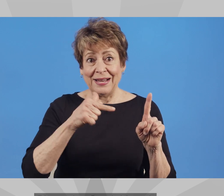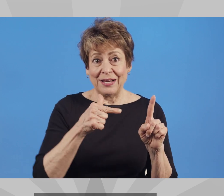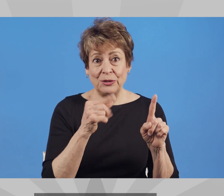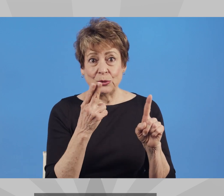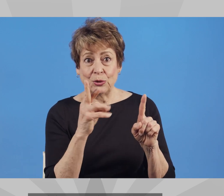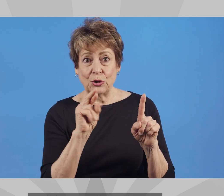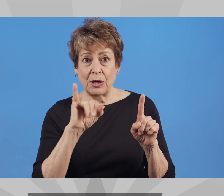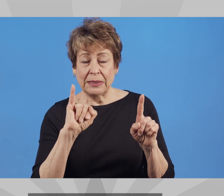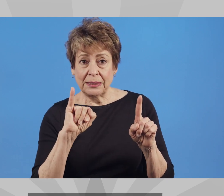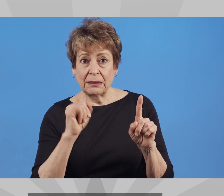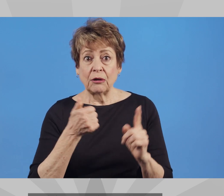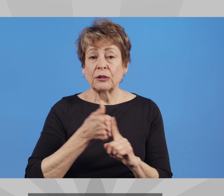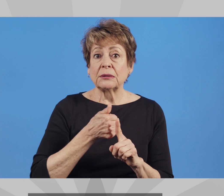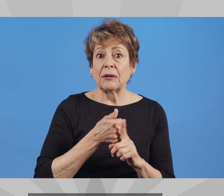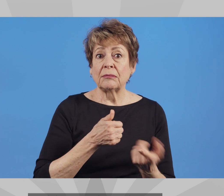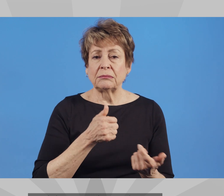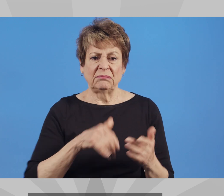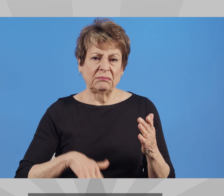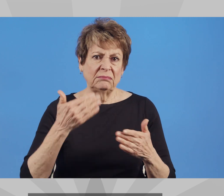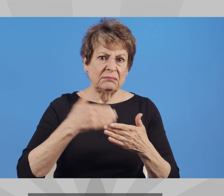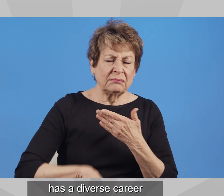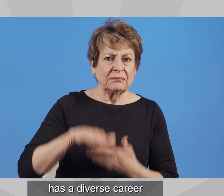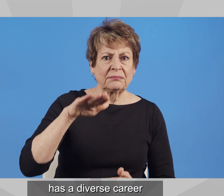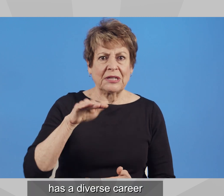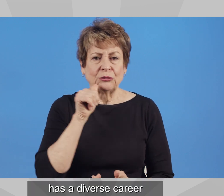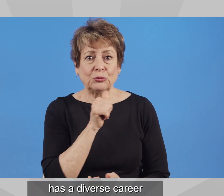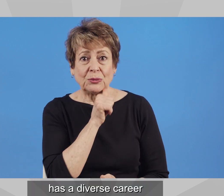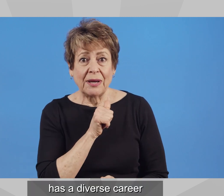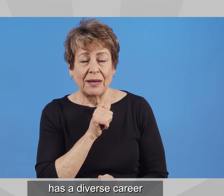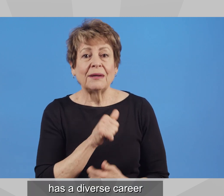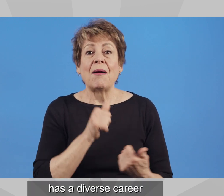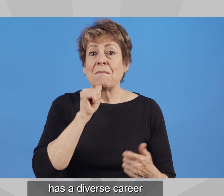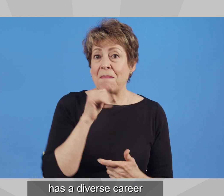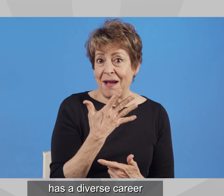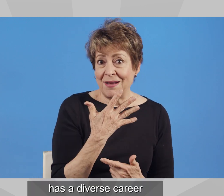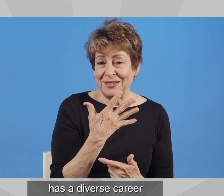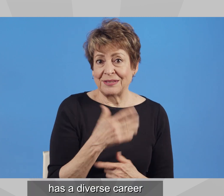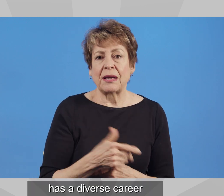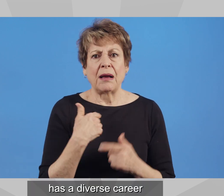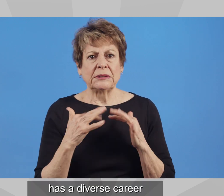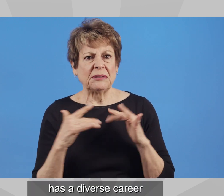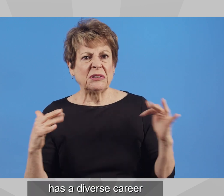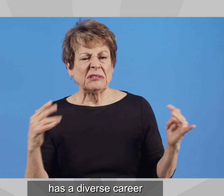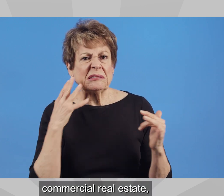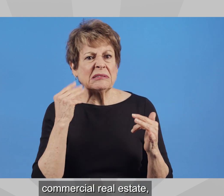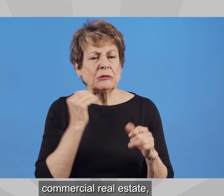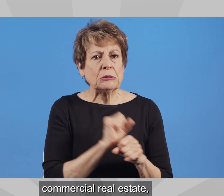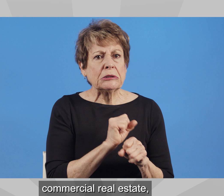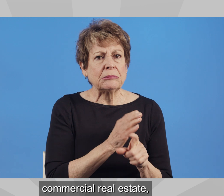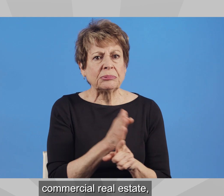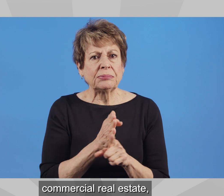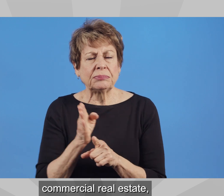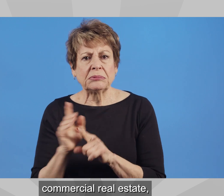Sarah Liguori, an Arizona native and mom, has a diverse career spanning land development,